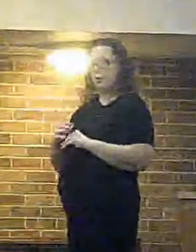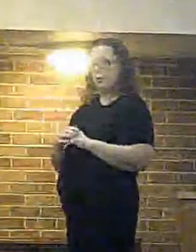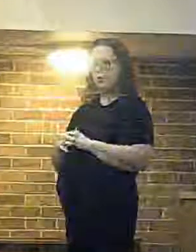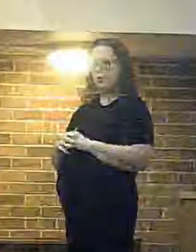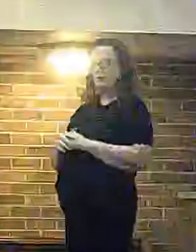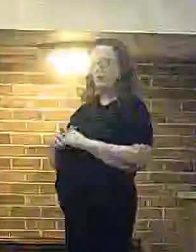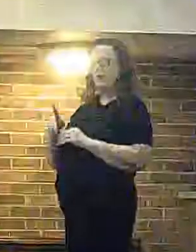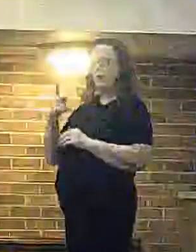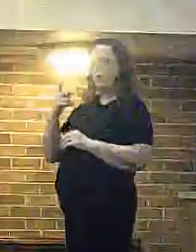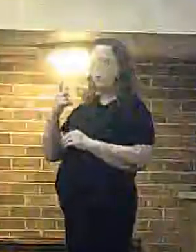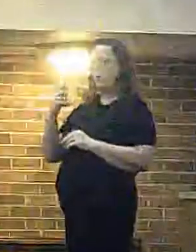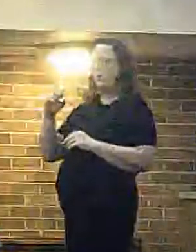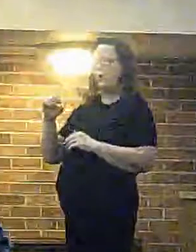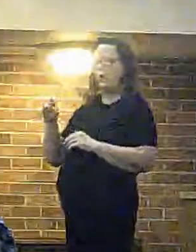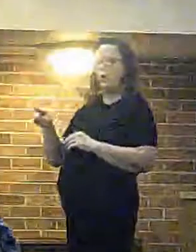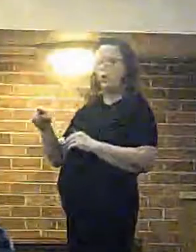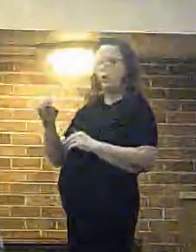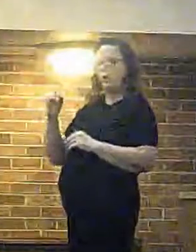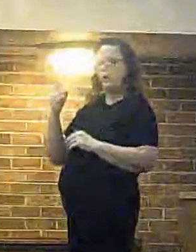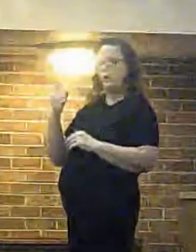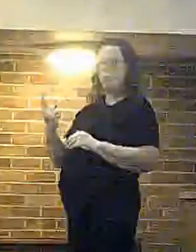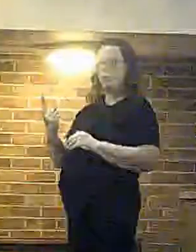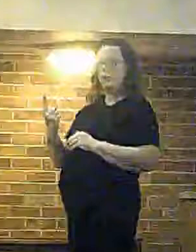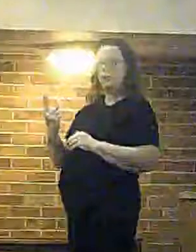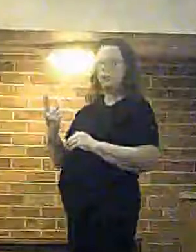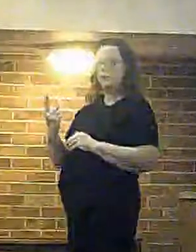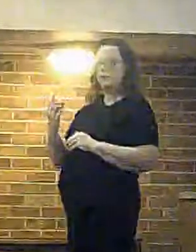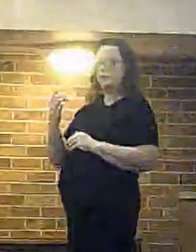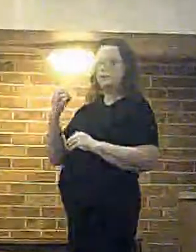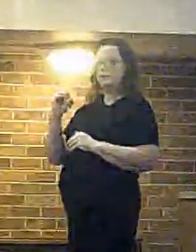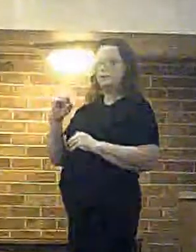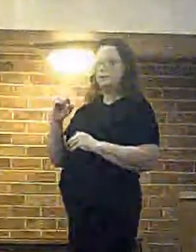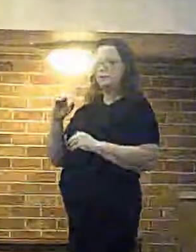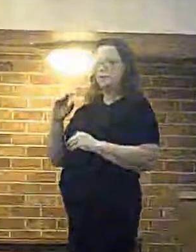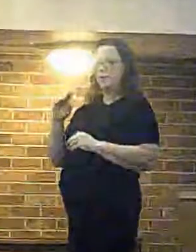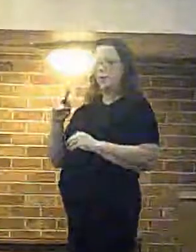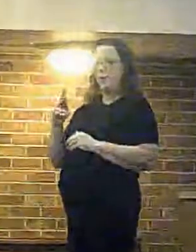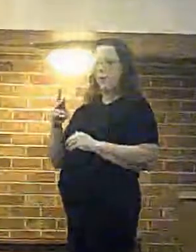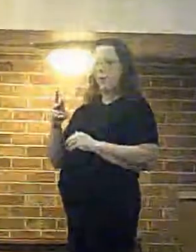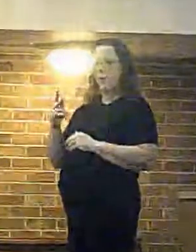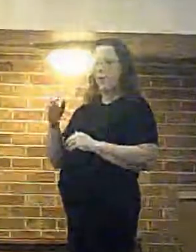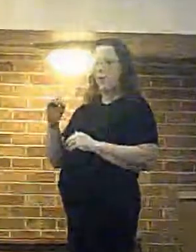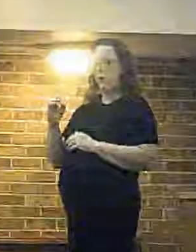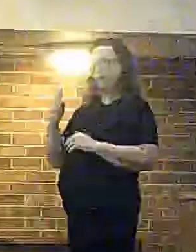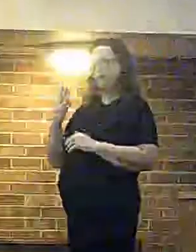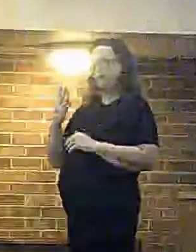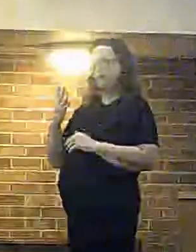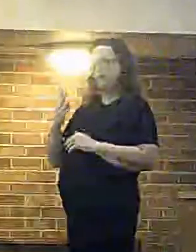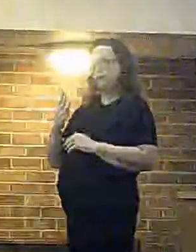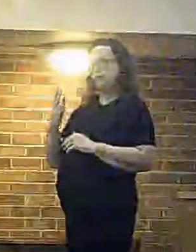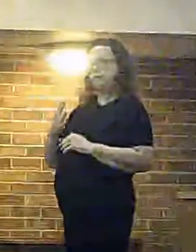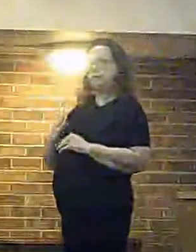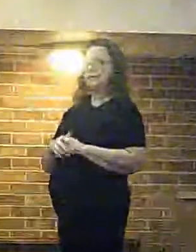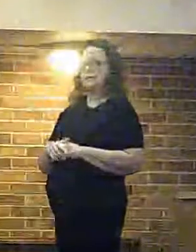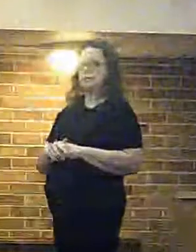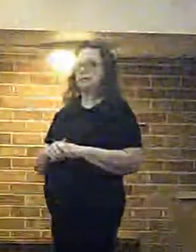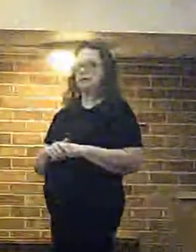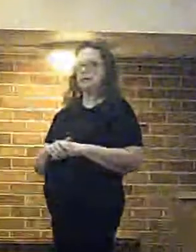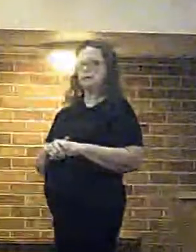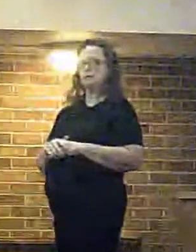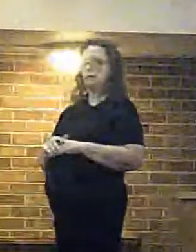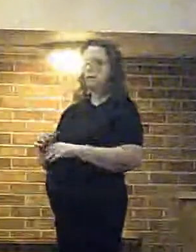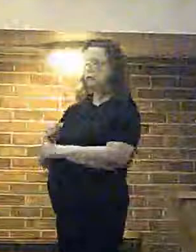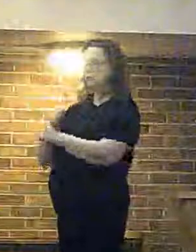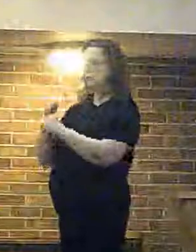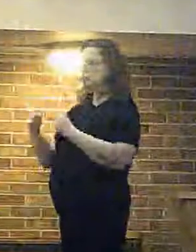CFO/101/14, which says, item 26, alternative to merger if strong public opposition to the